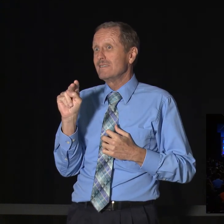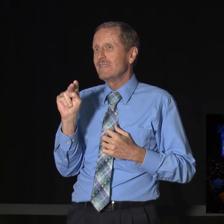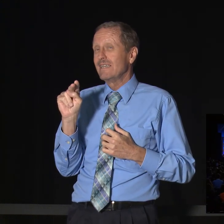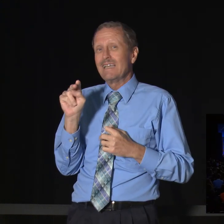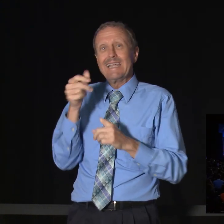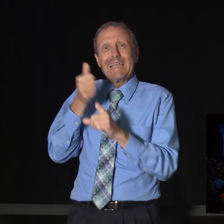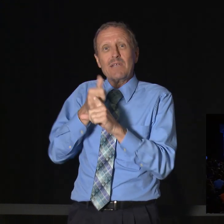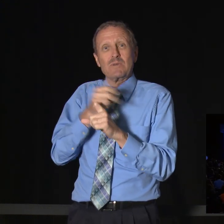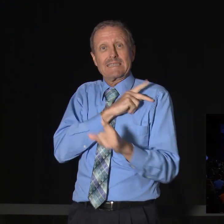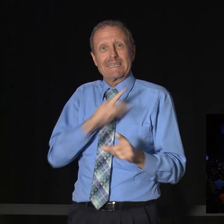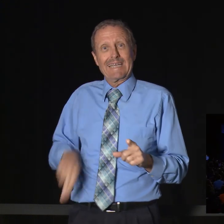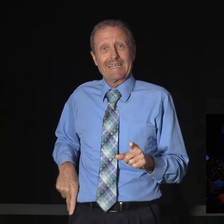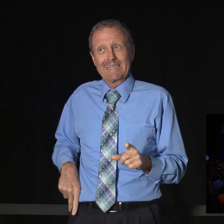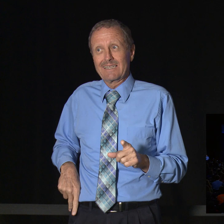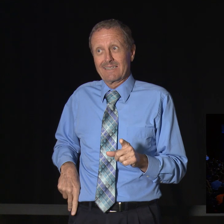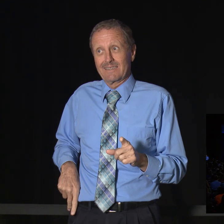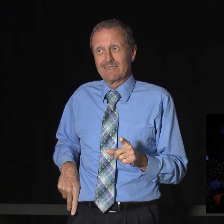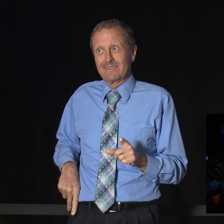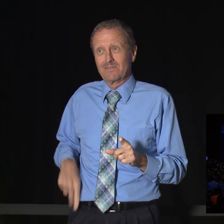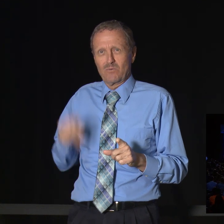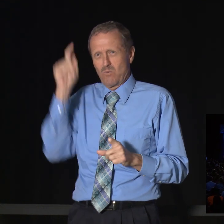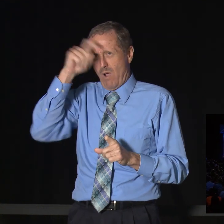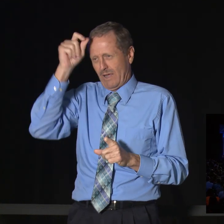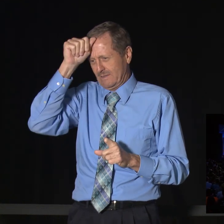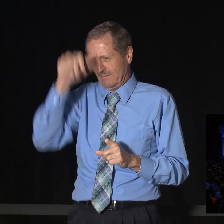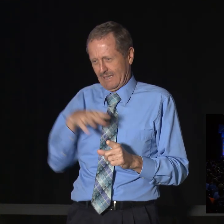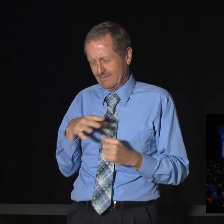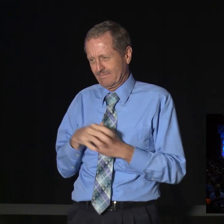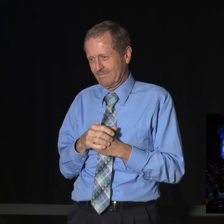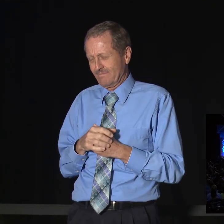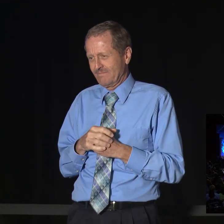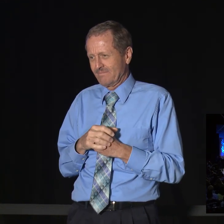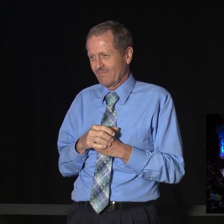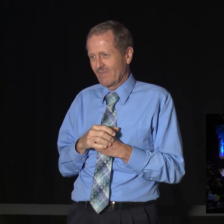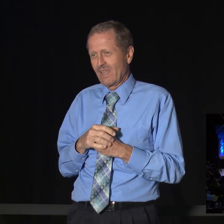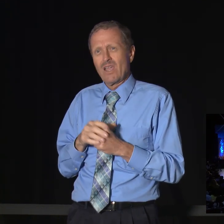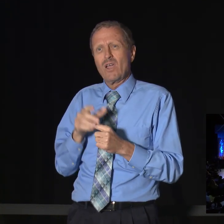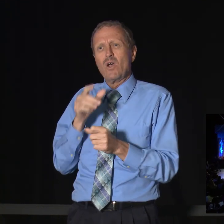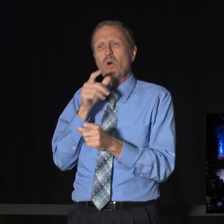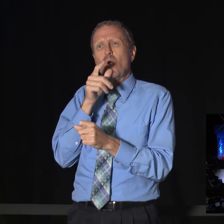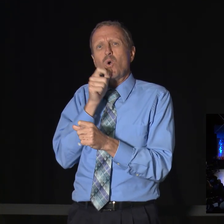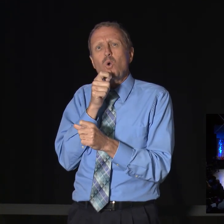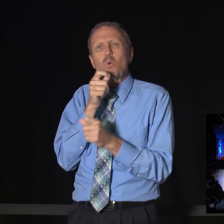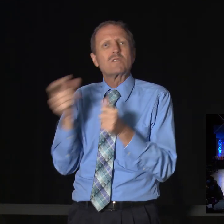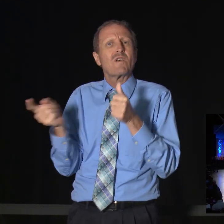what? He was a king. Now, who was the first king of Israel?